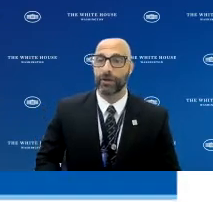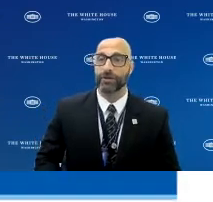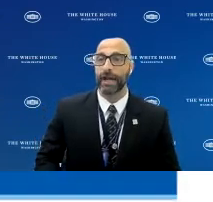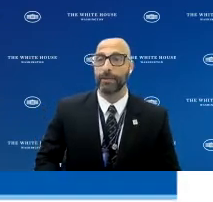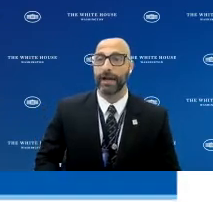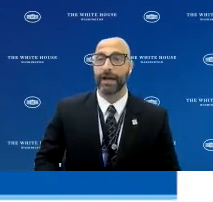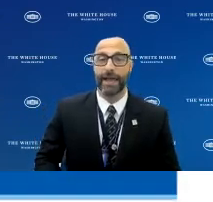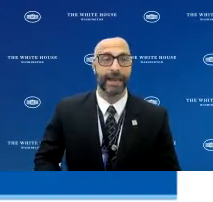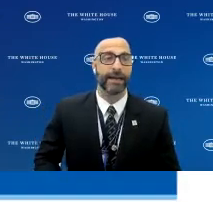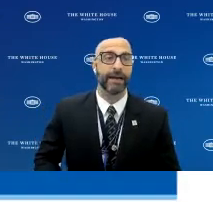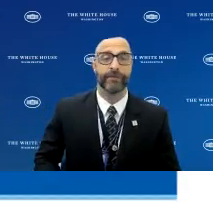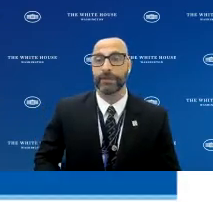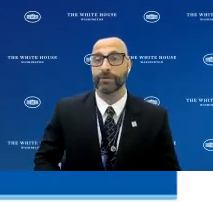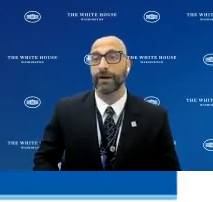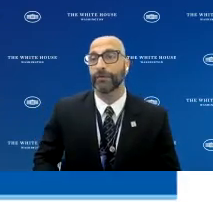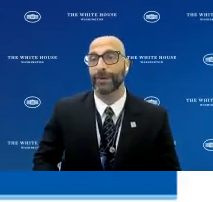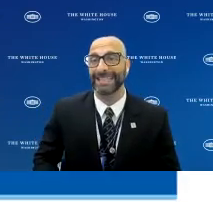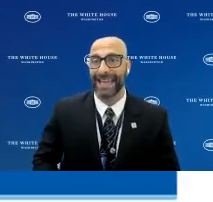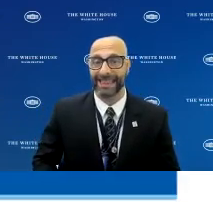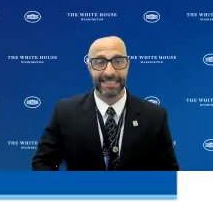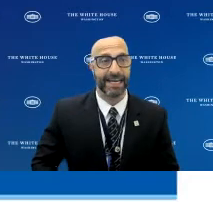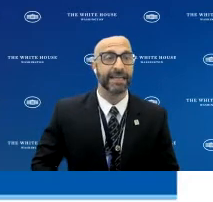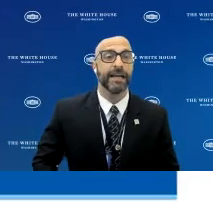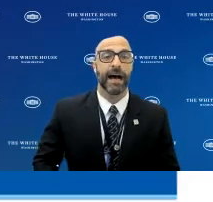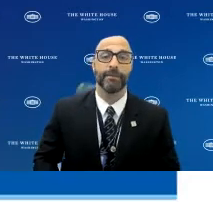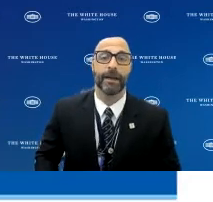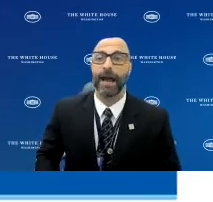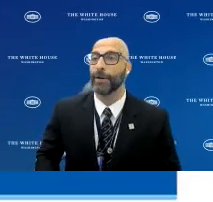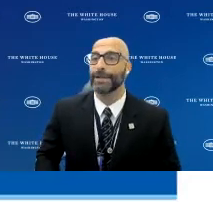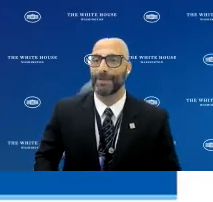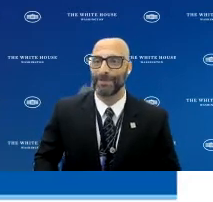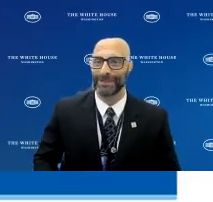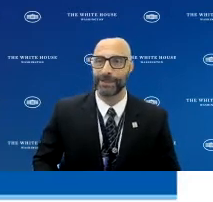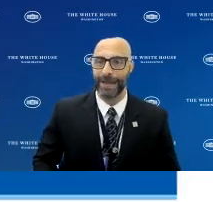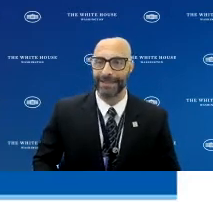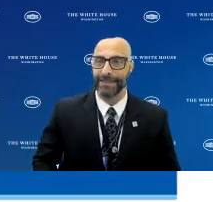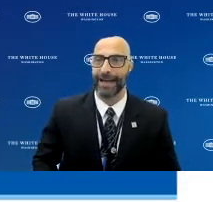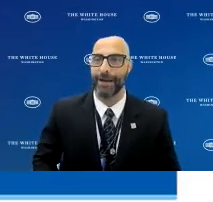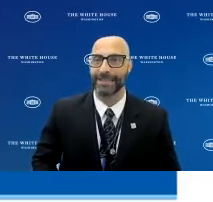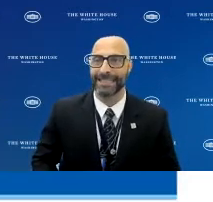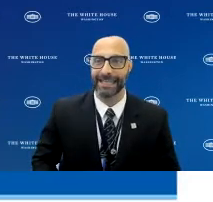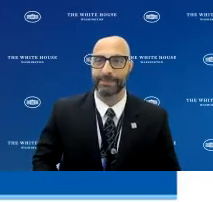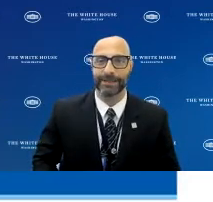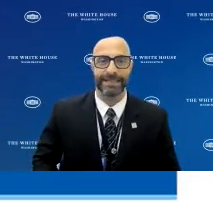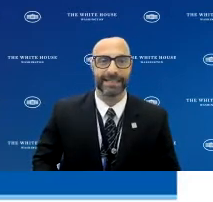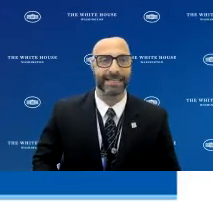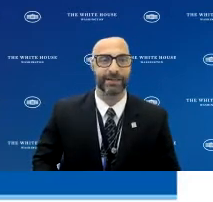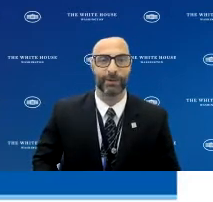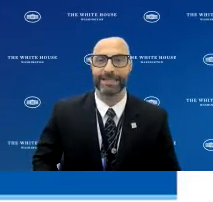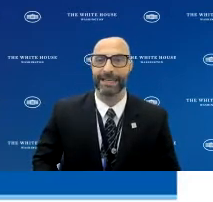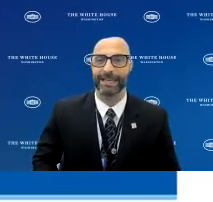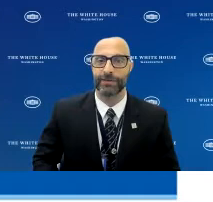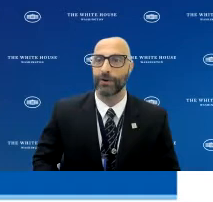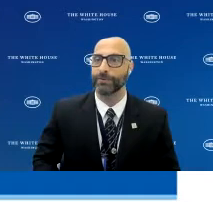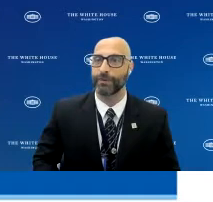And this also shows a view of race ethnicity. I always tell people to squint to see this because it's